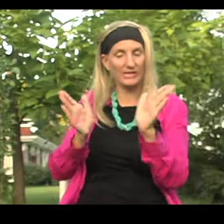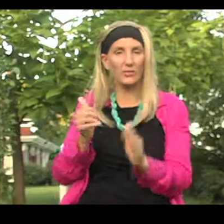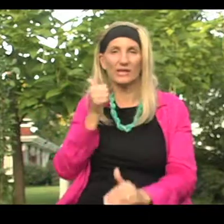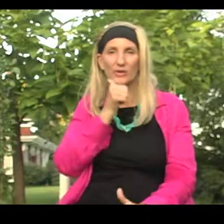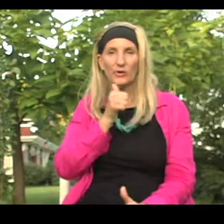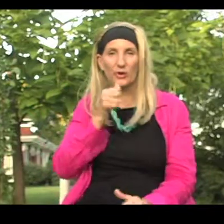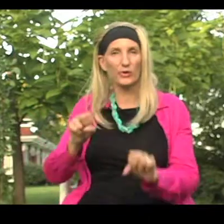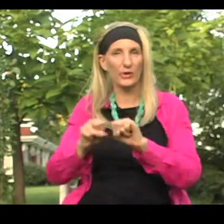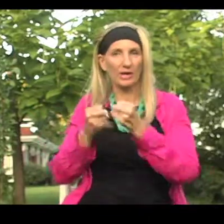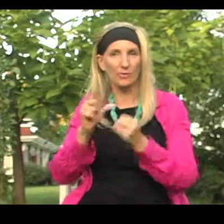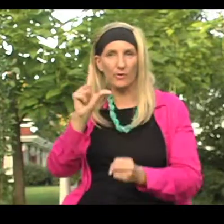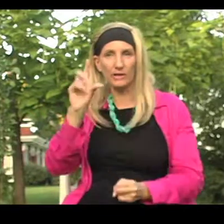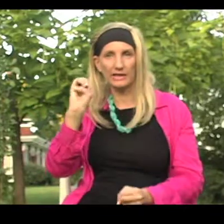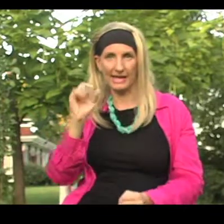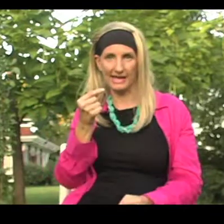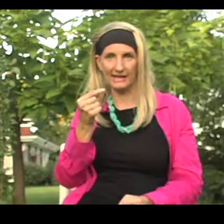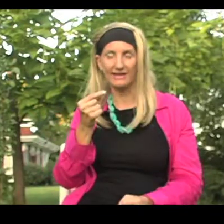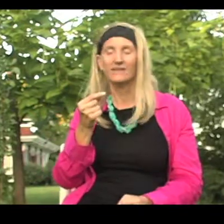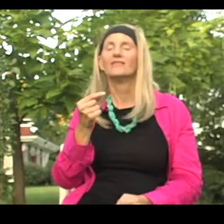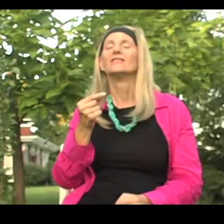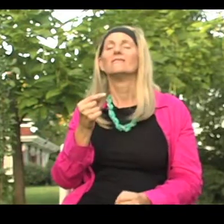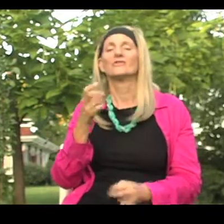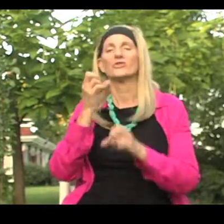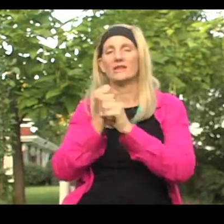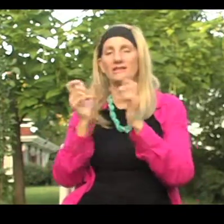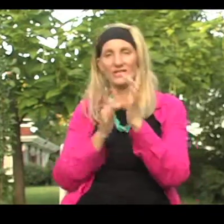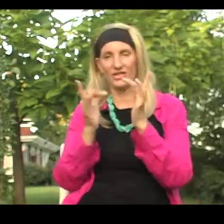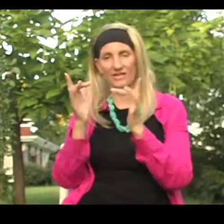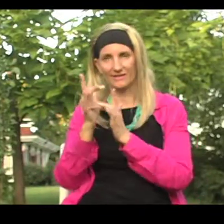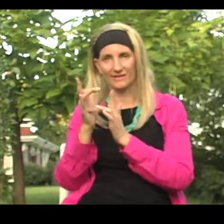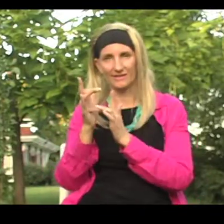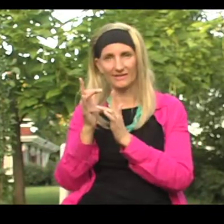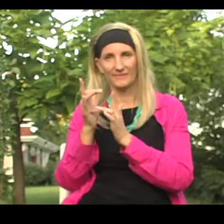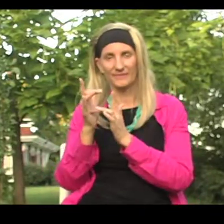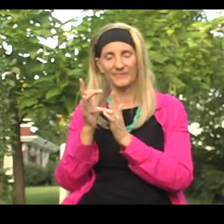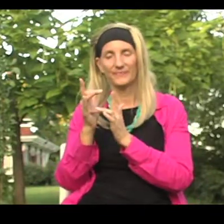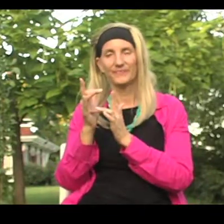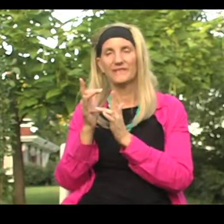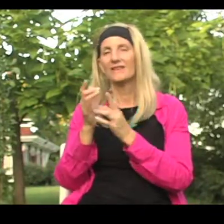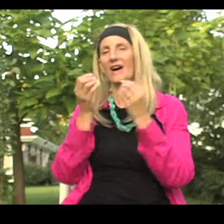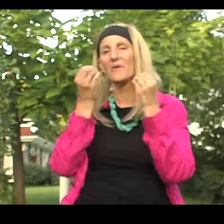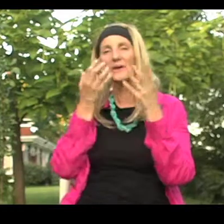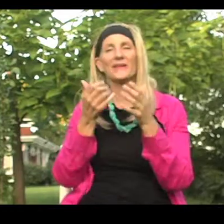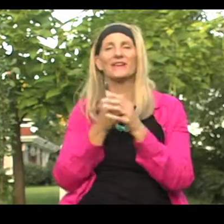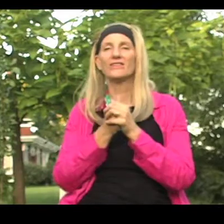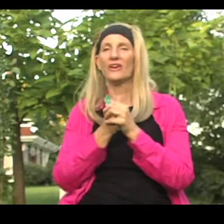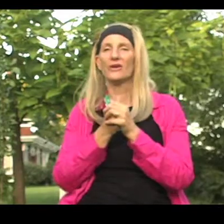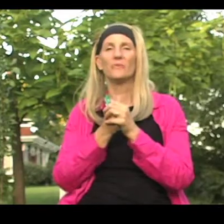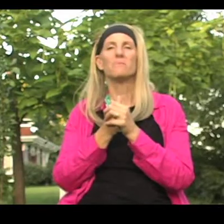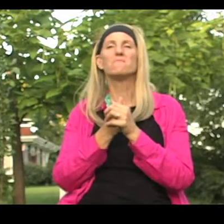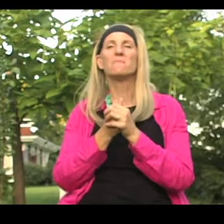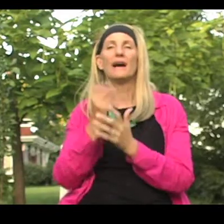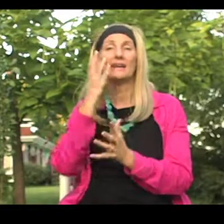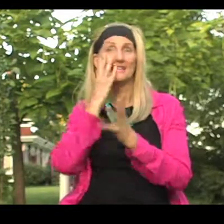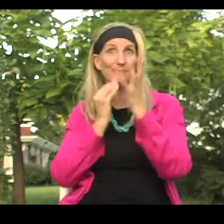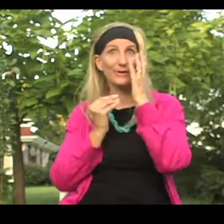one little girl who had a broken leg to trust in Jesus. I want to let you know, my